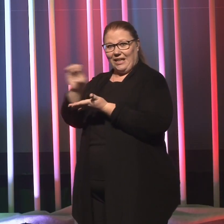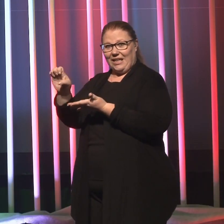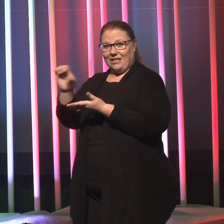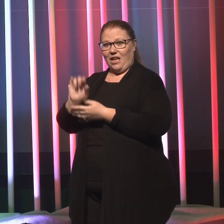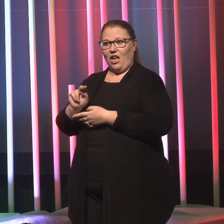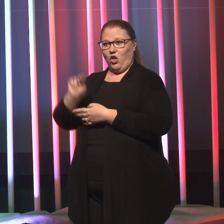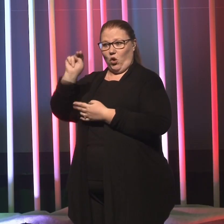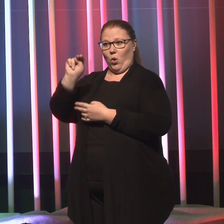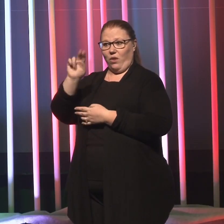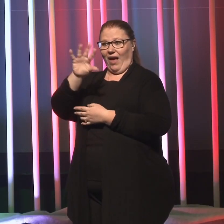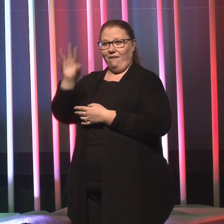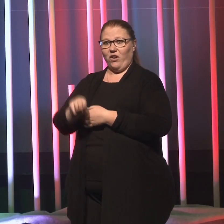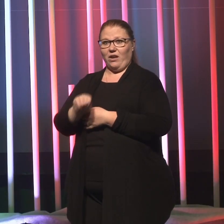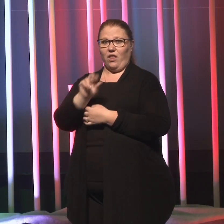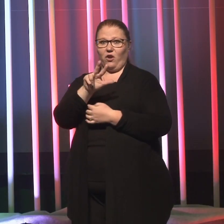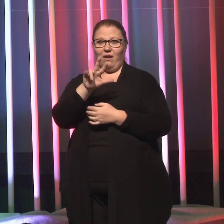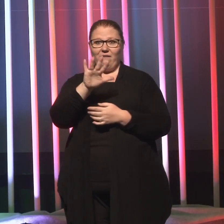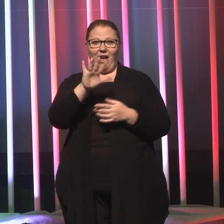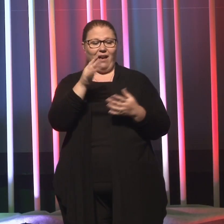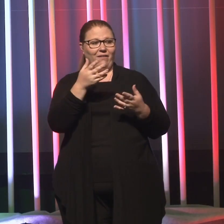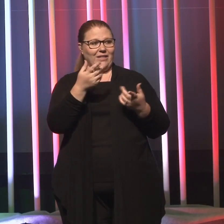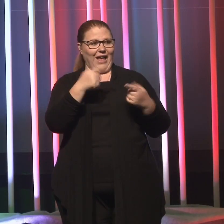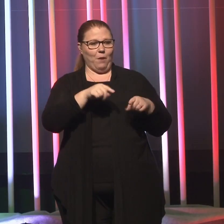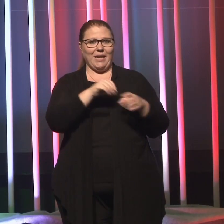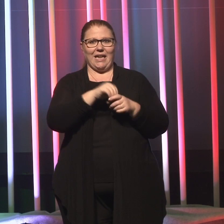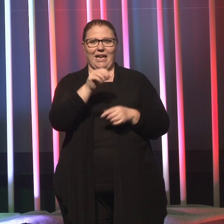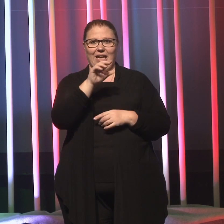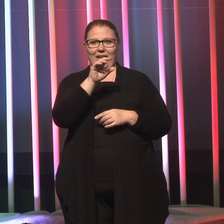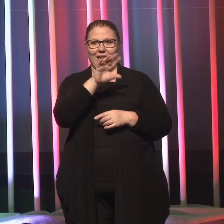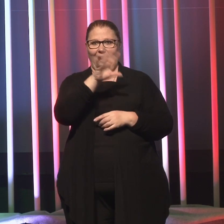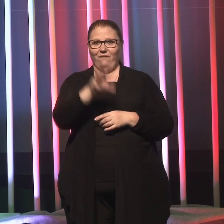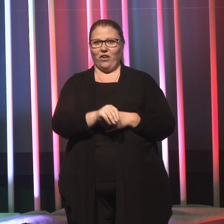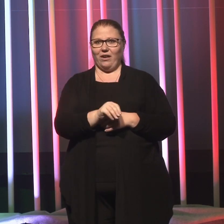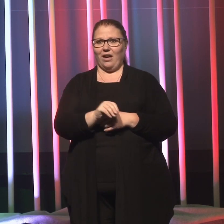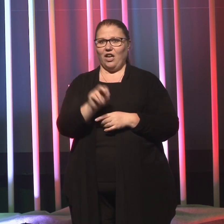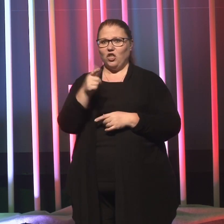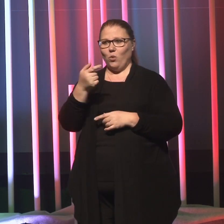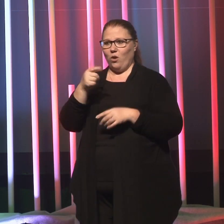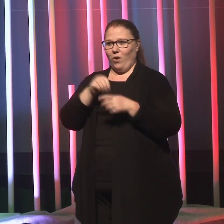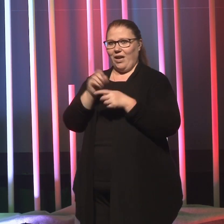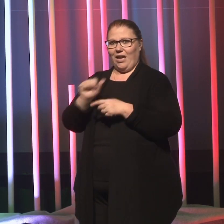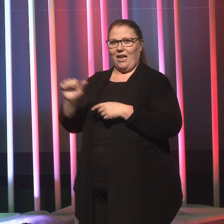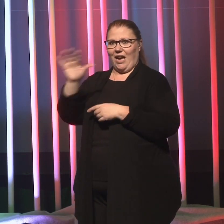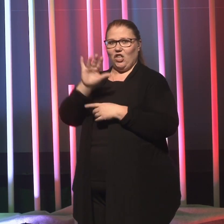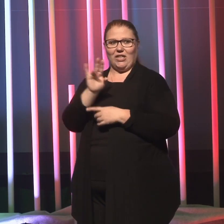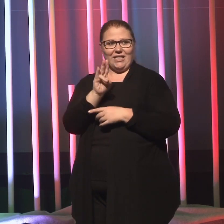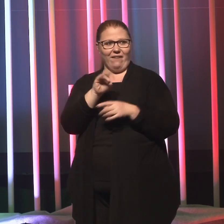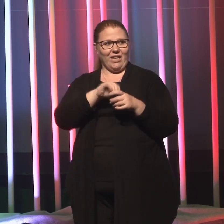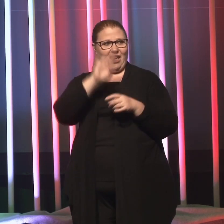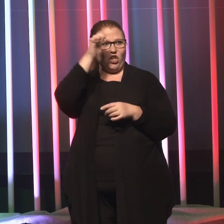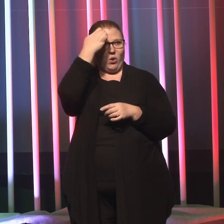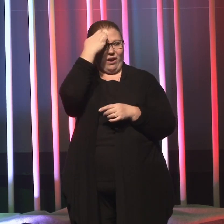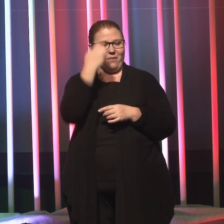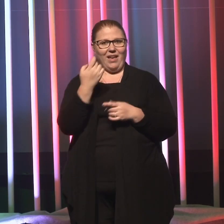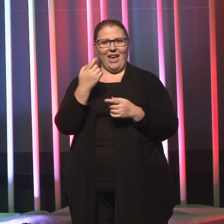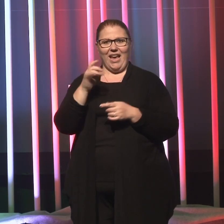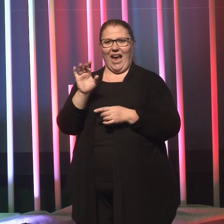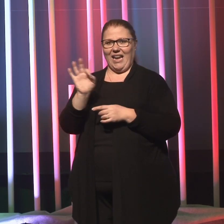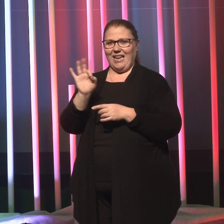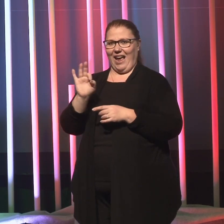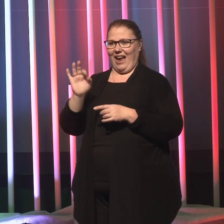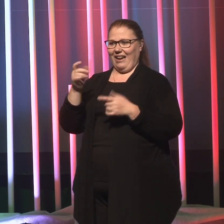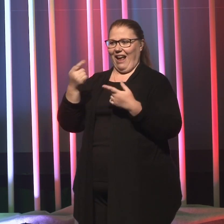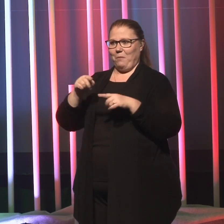North Africa, 35 in Africa. There's 21 in Asia, 7 in Europe, and 9 in Latin